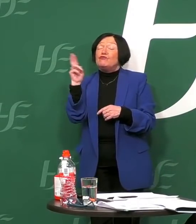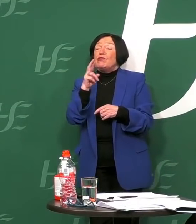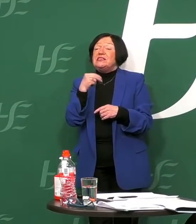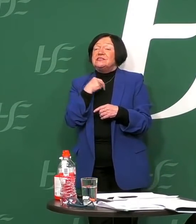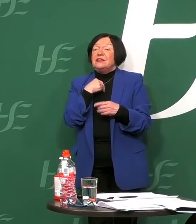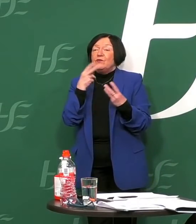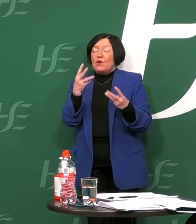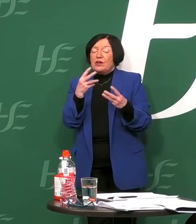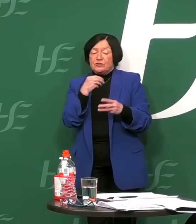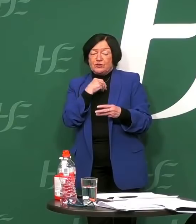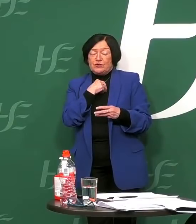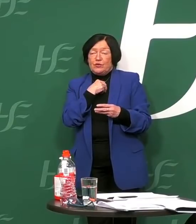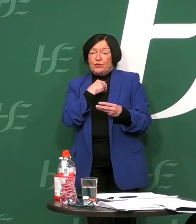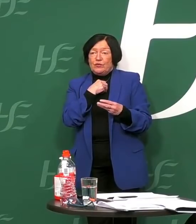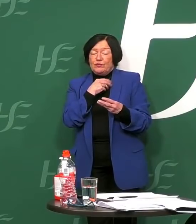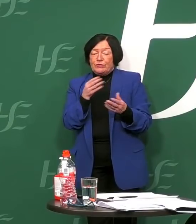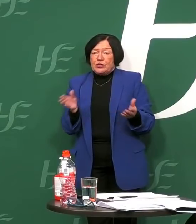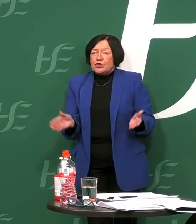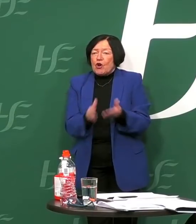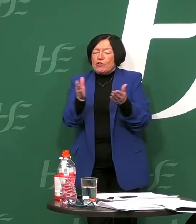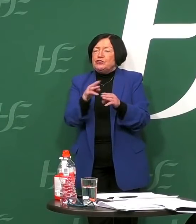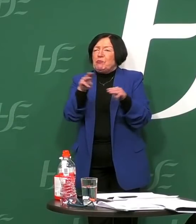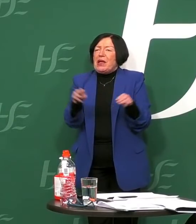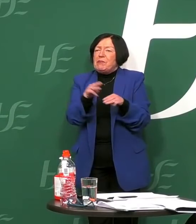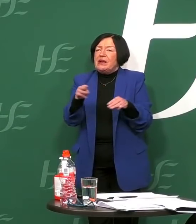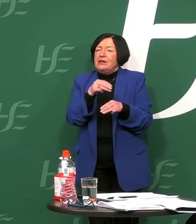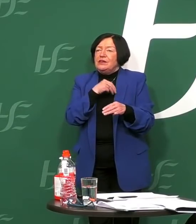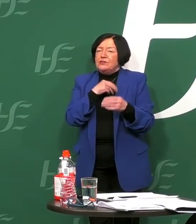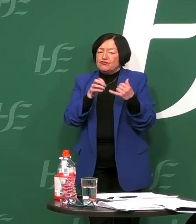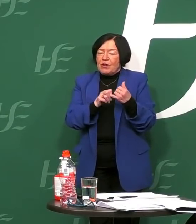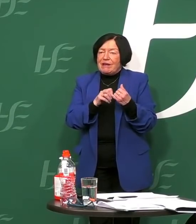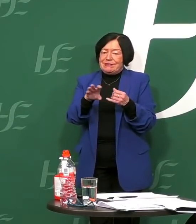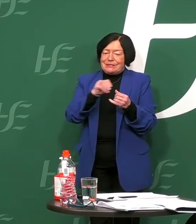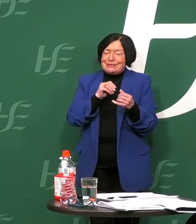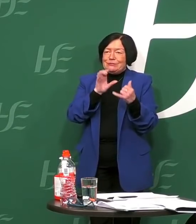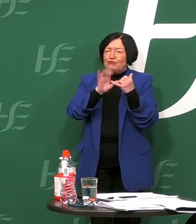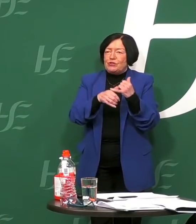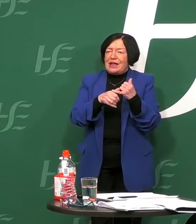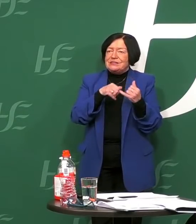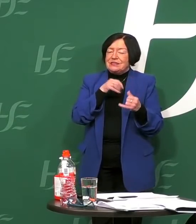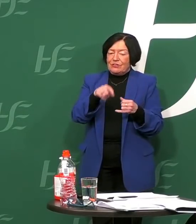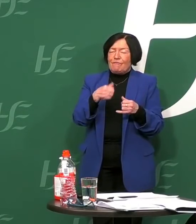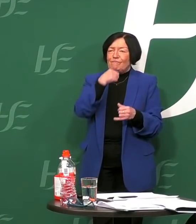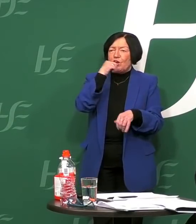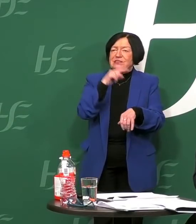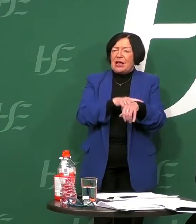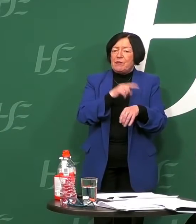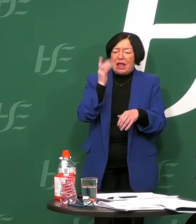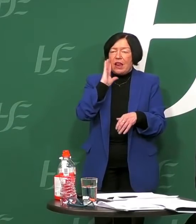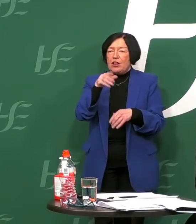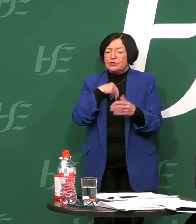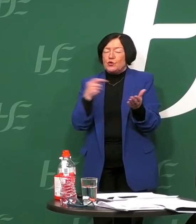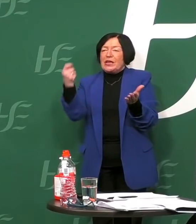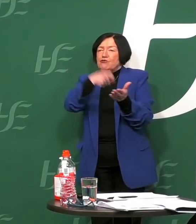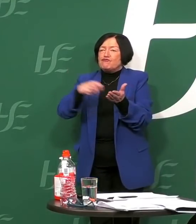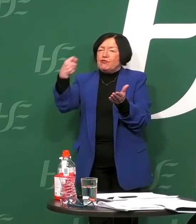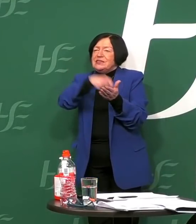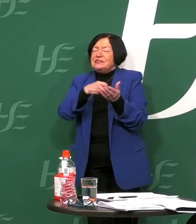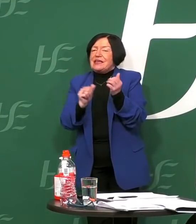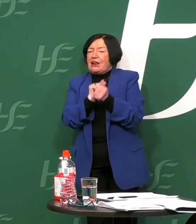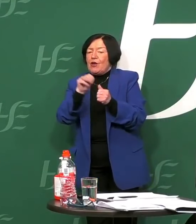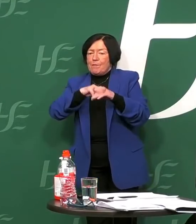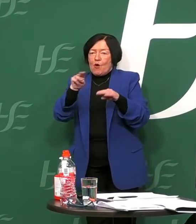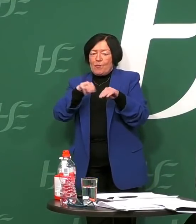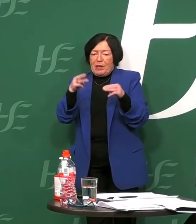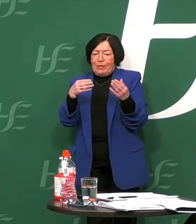wanted to stimulate that discussion was to try and encourage people to try and take that opportunity first time, because it allows us to increase the activity to get to more